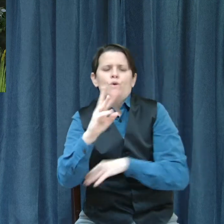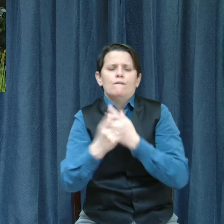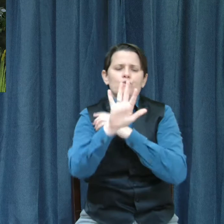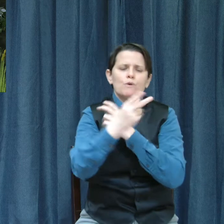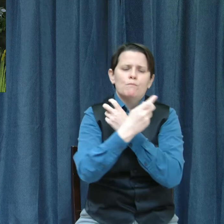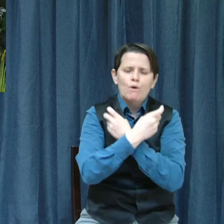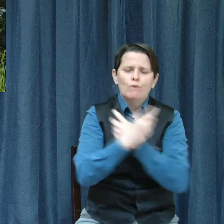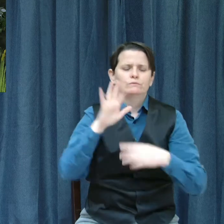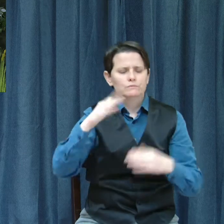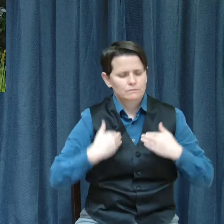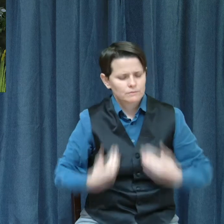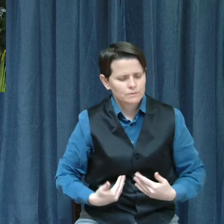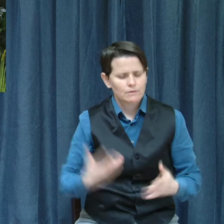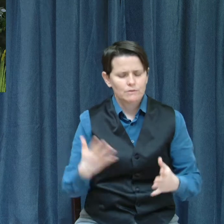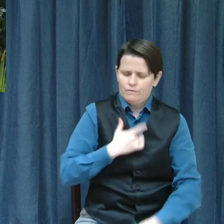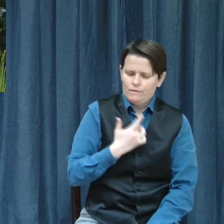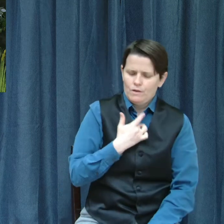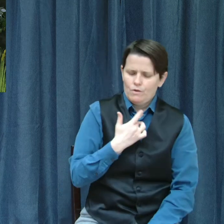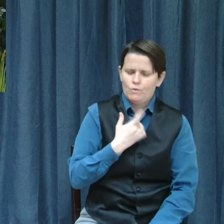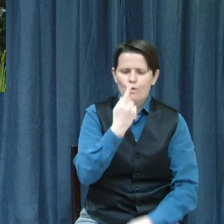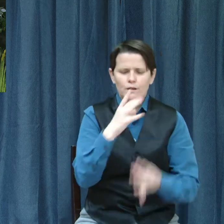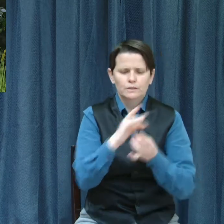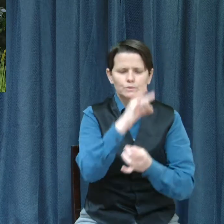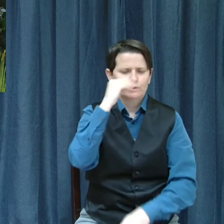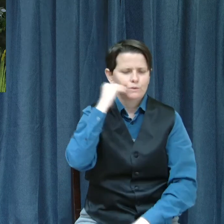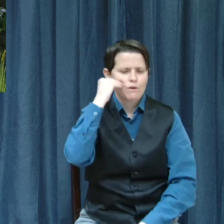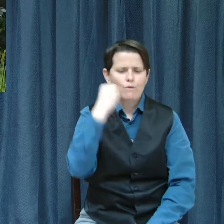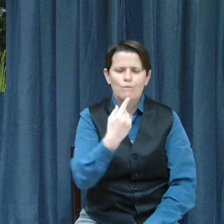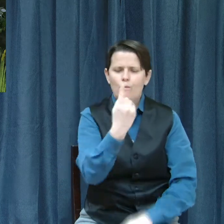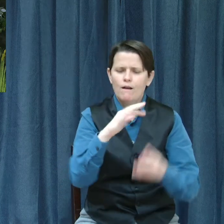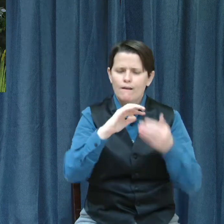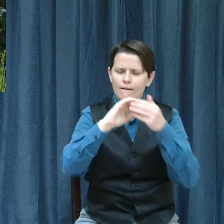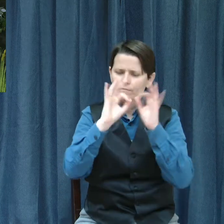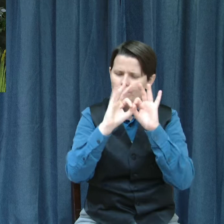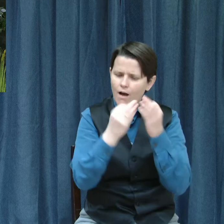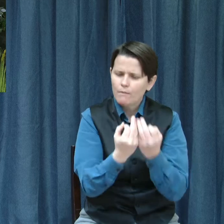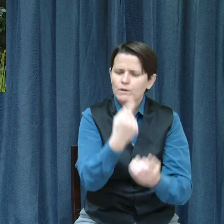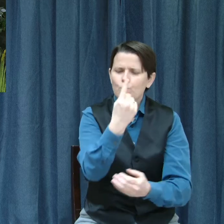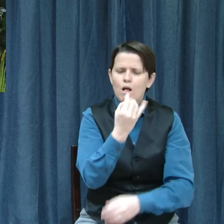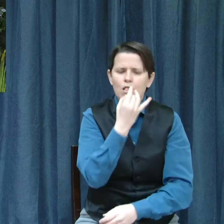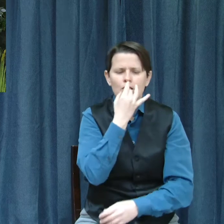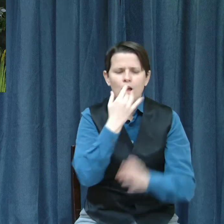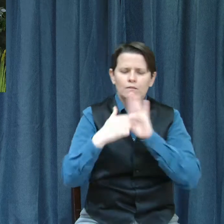One spiritual home, one family, one light shining brightly in the world.